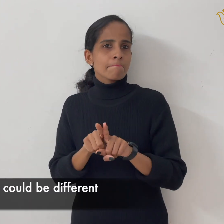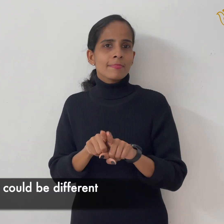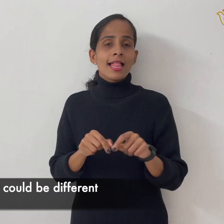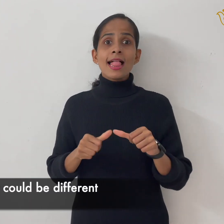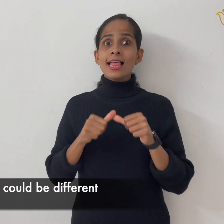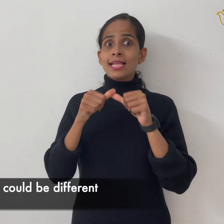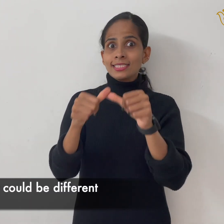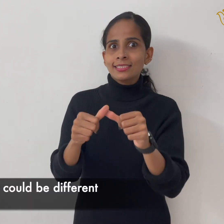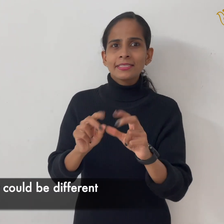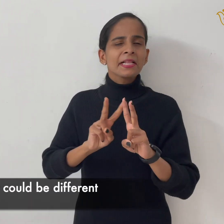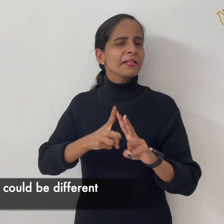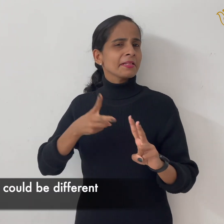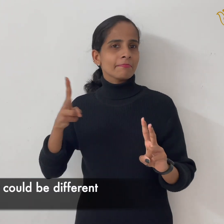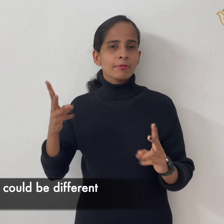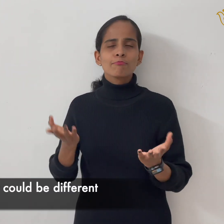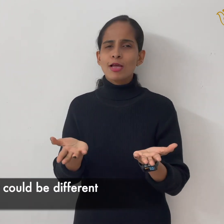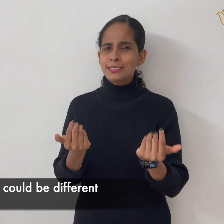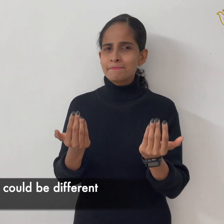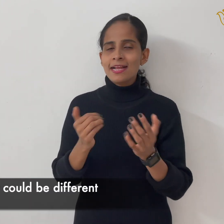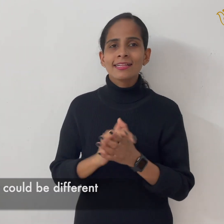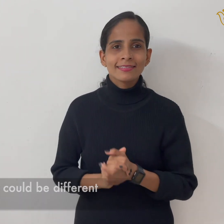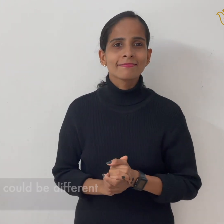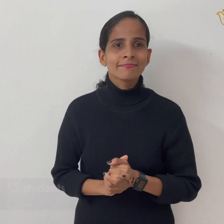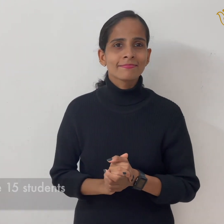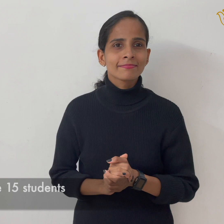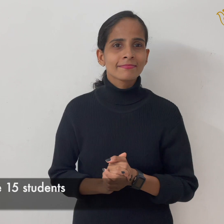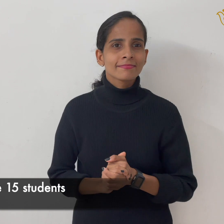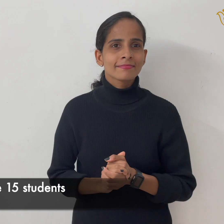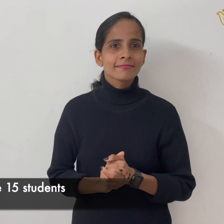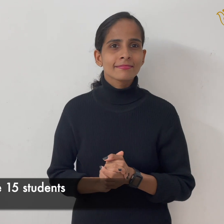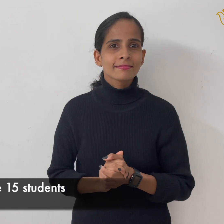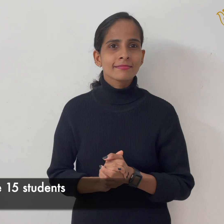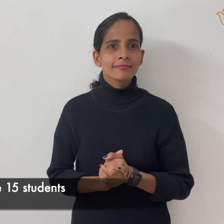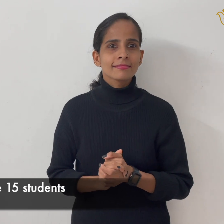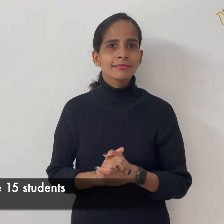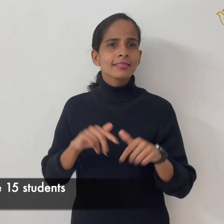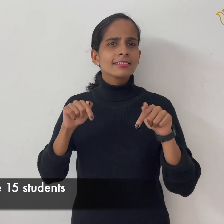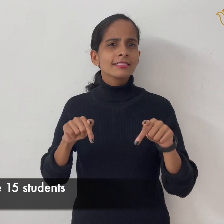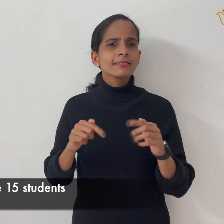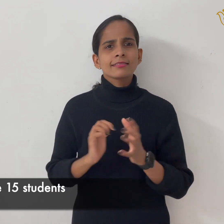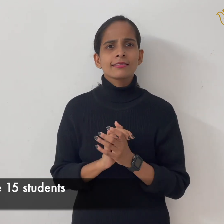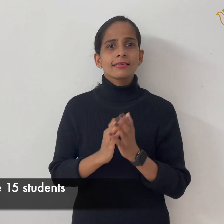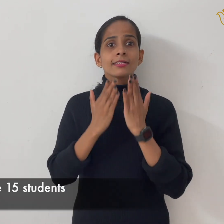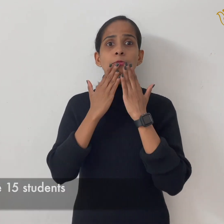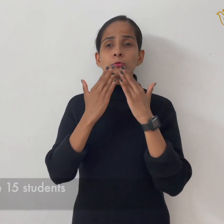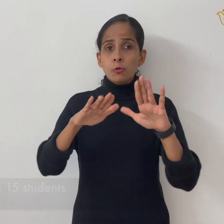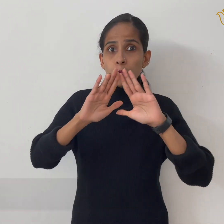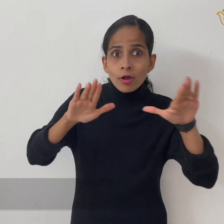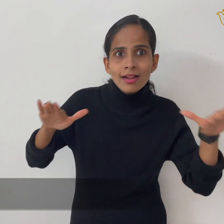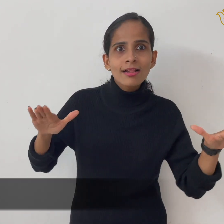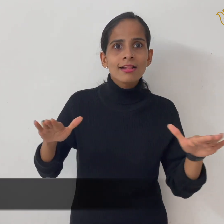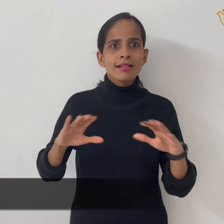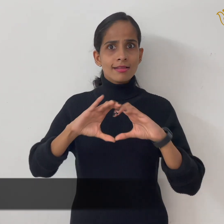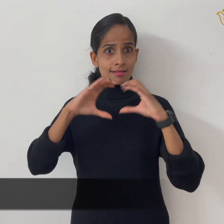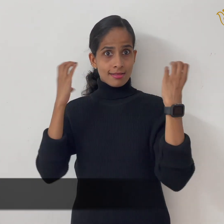Similarly, the answer could be different. In my class, there are 15 students. Students,